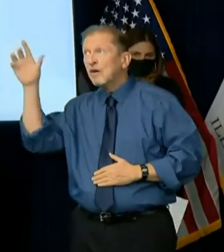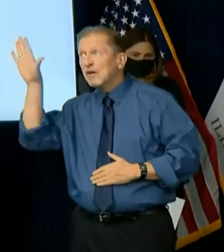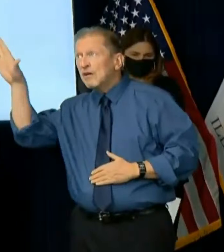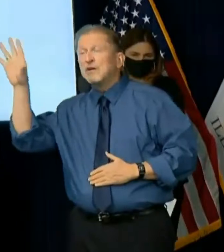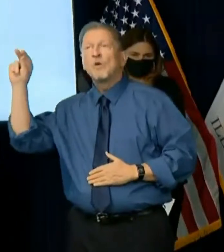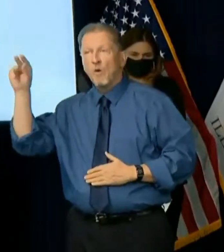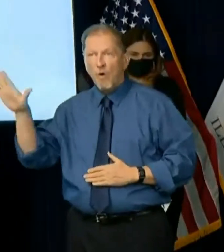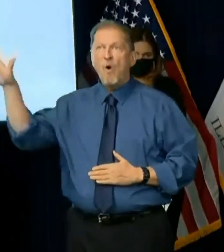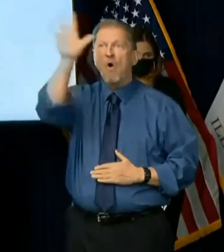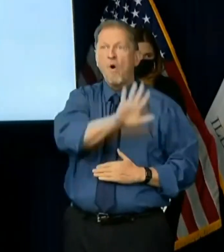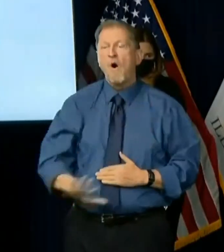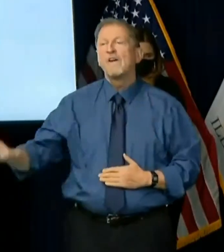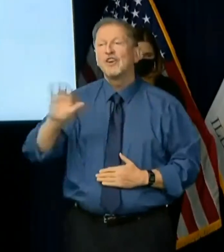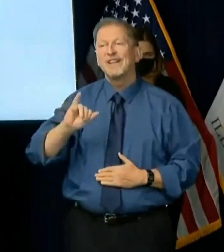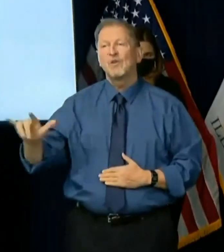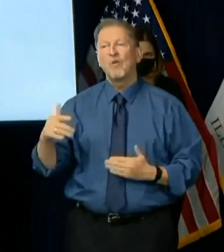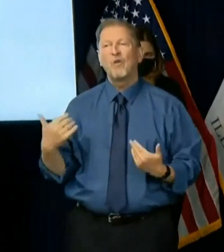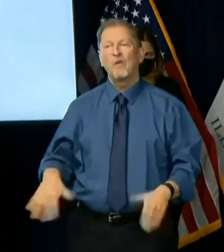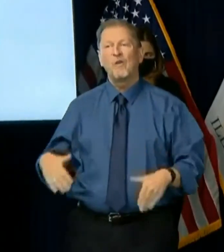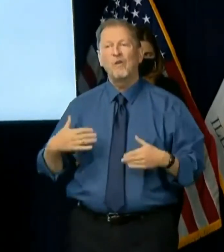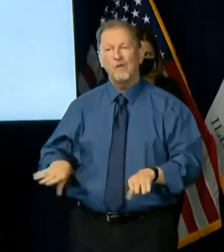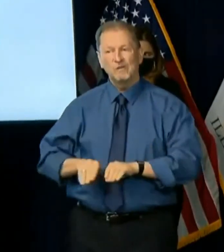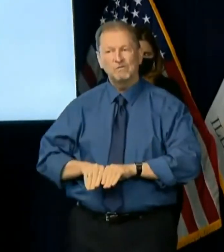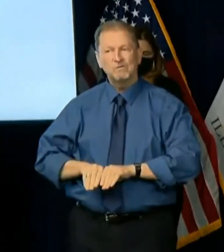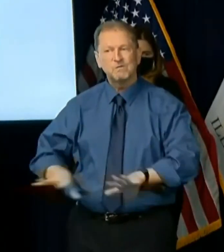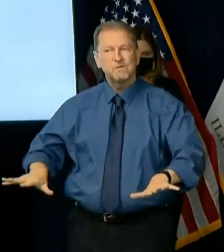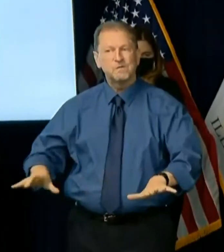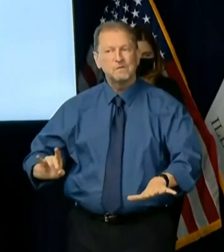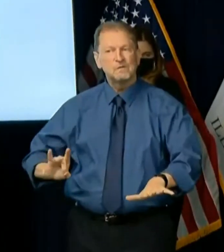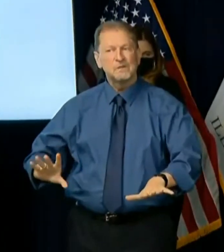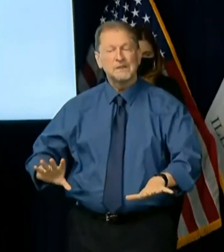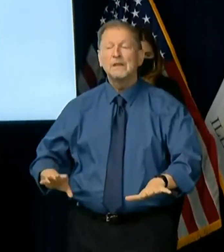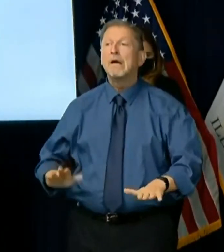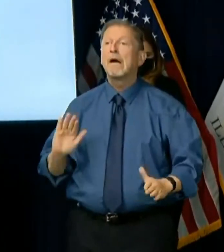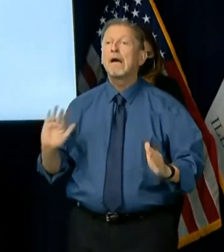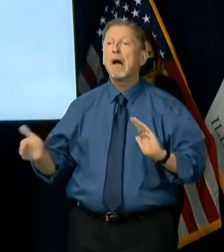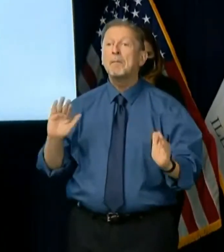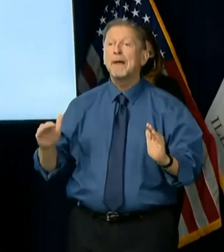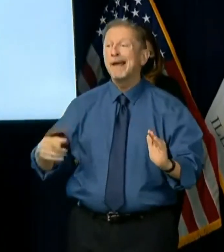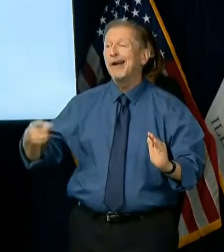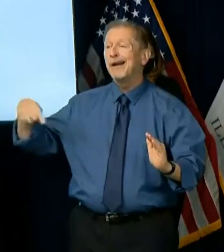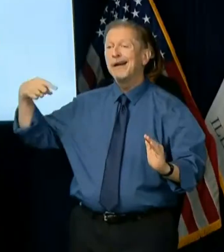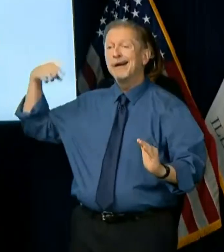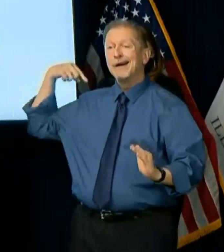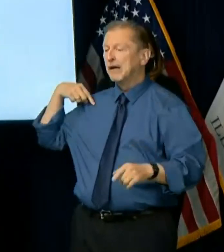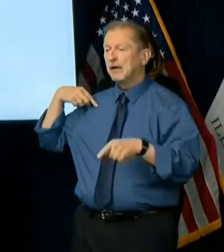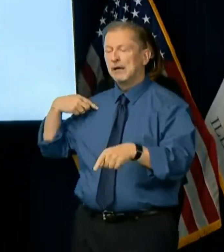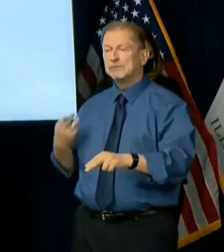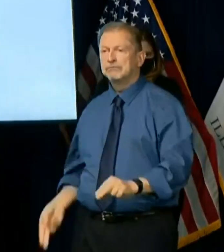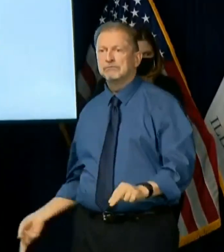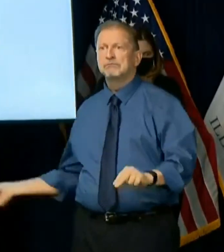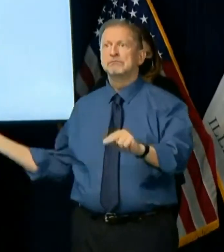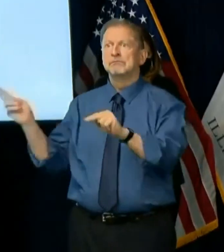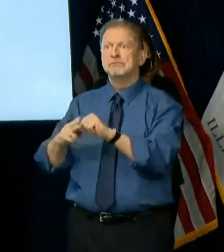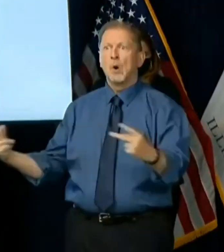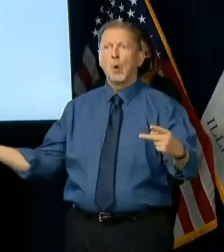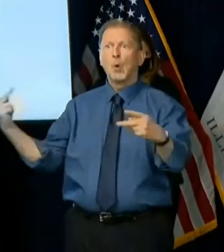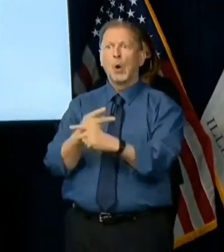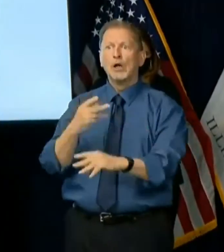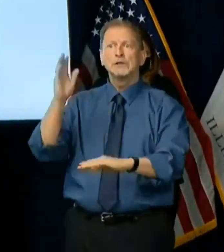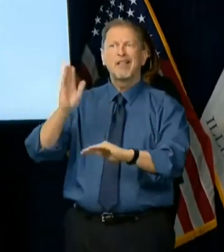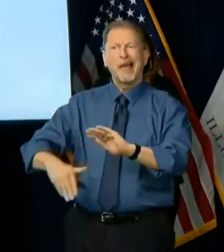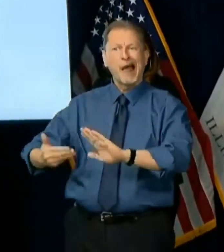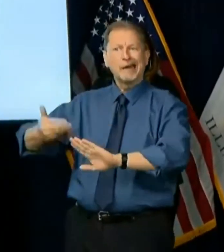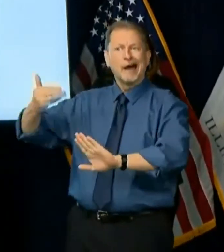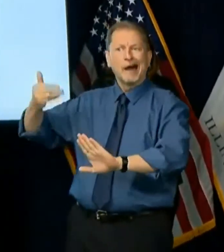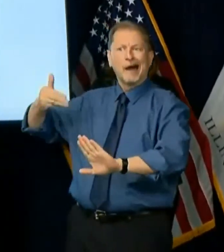contagion. For perspective, this is one of the worst single-week increases in regional positivity across the